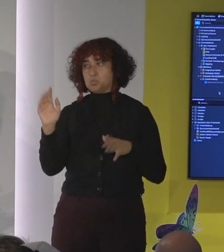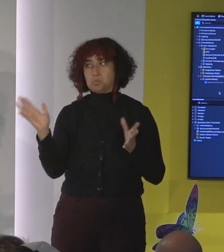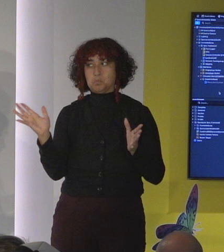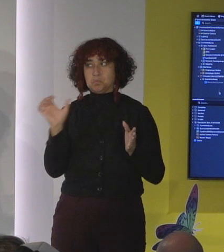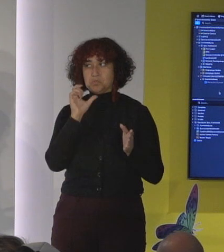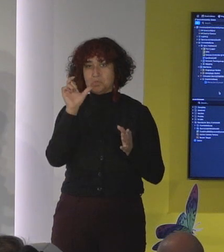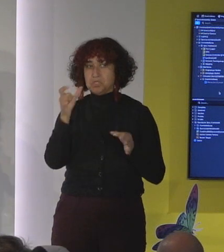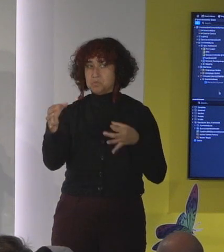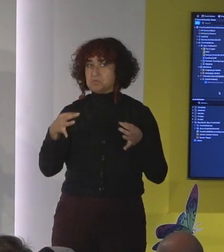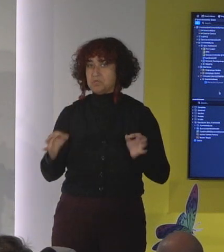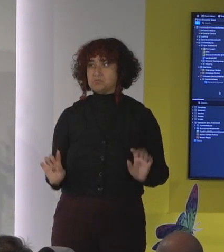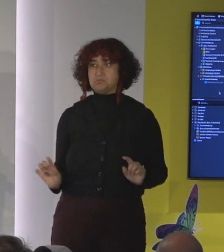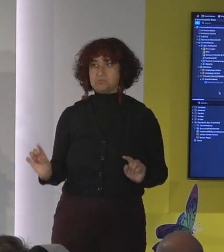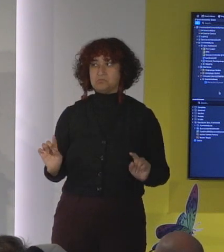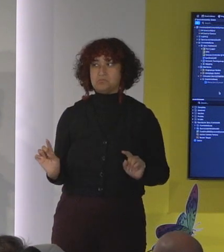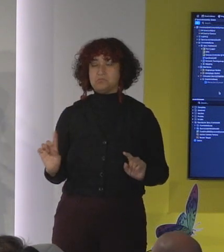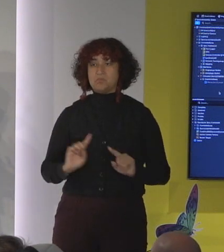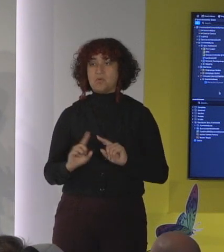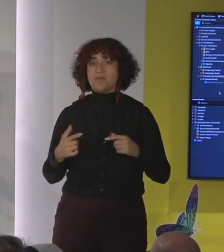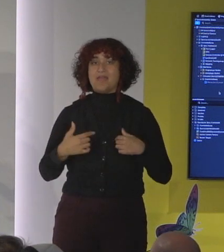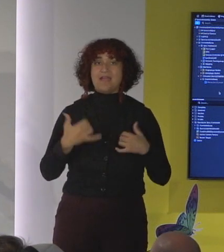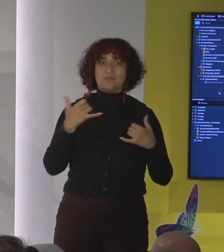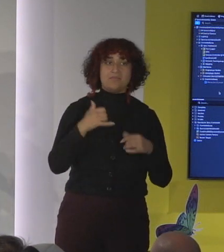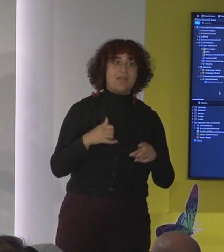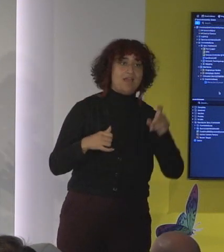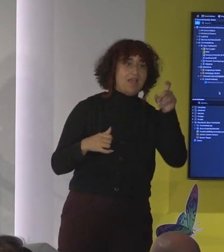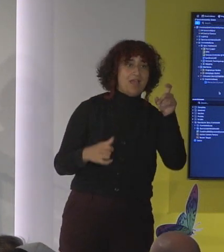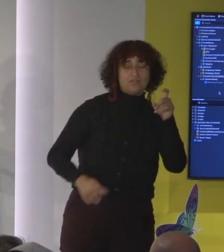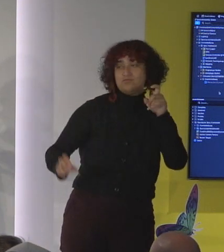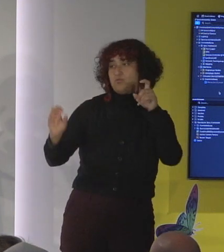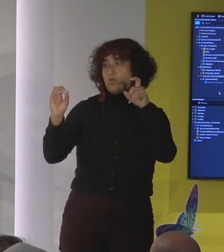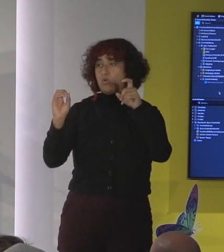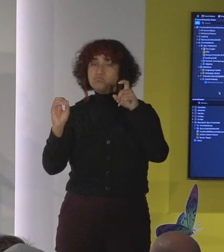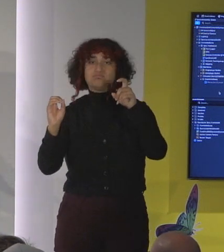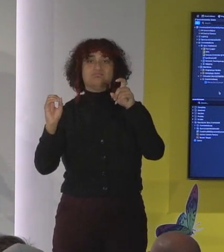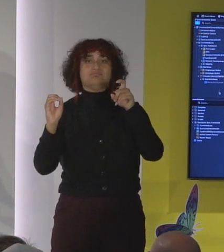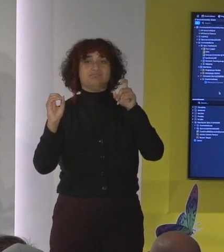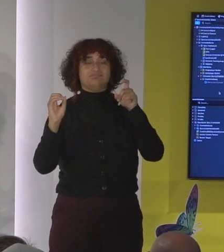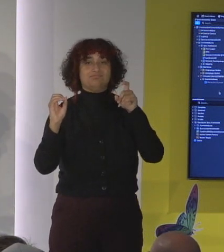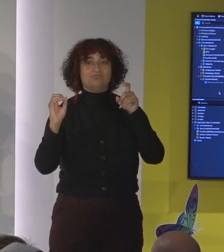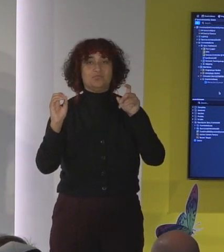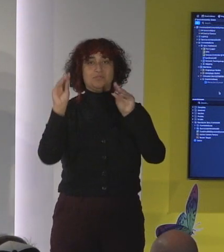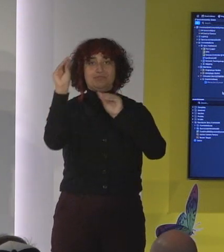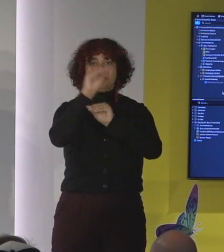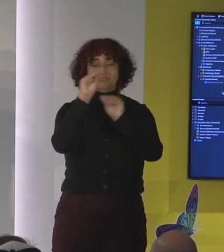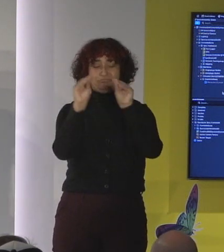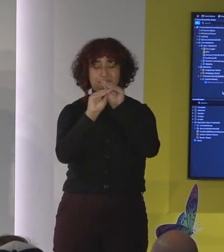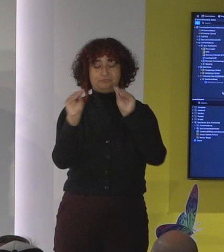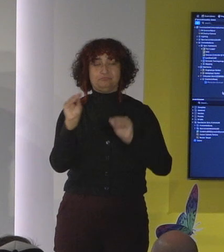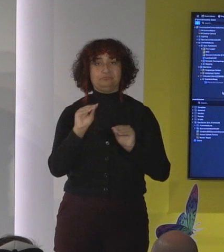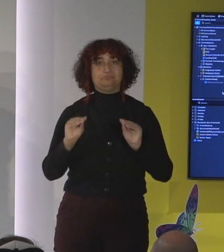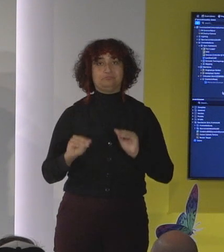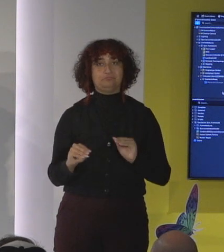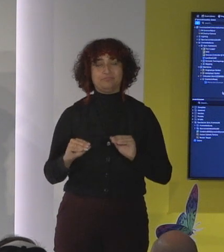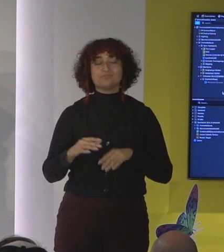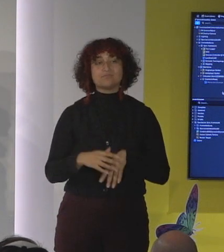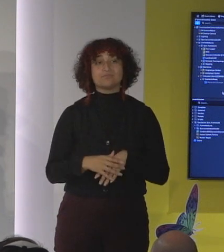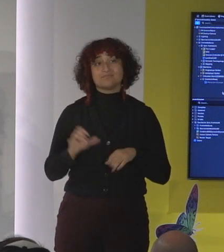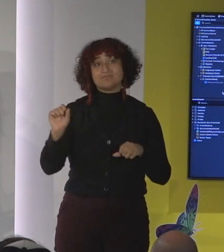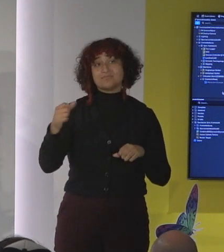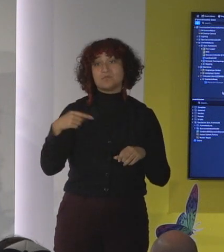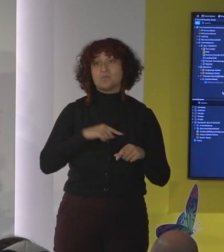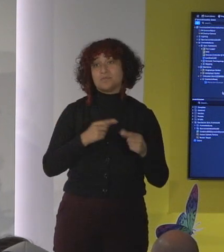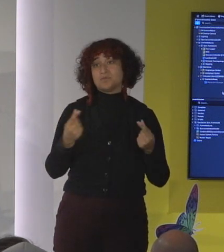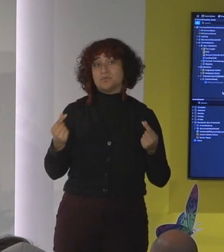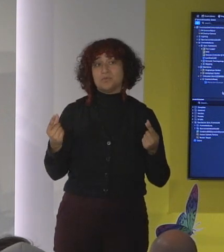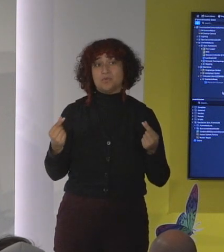need to explain that, but we have a player with an X, we have a player with an O. We're going to be placing those around. And yeah, what we're going